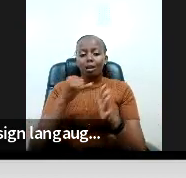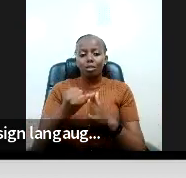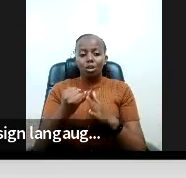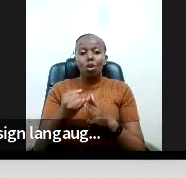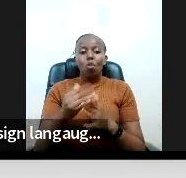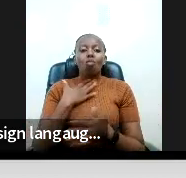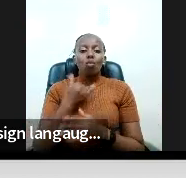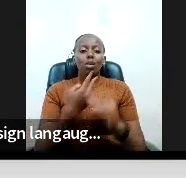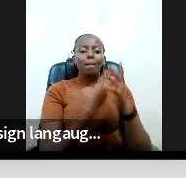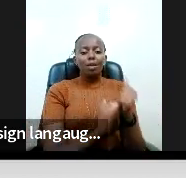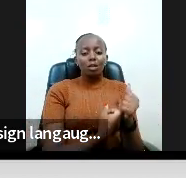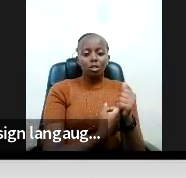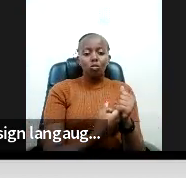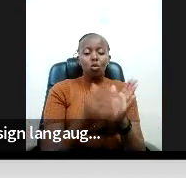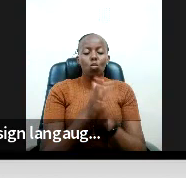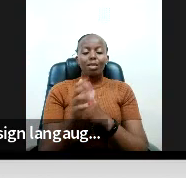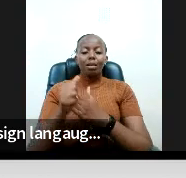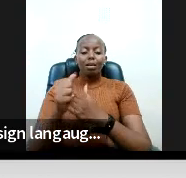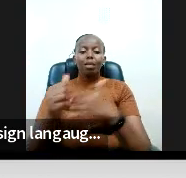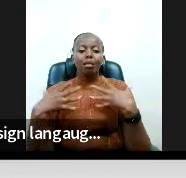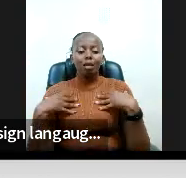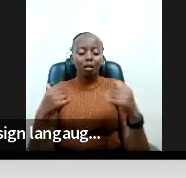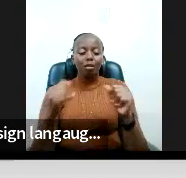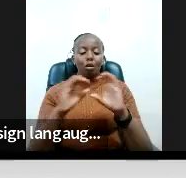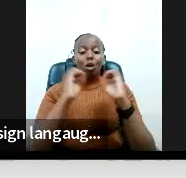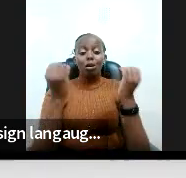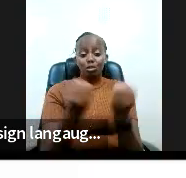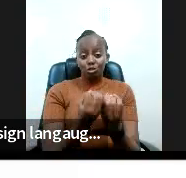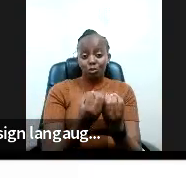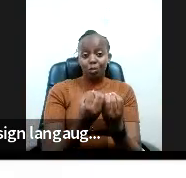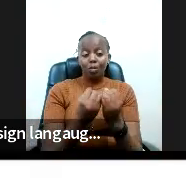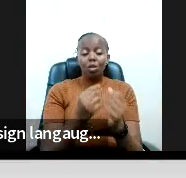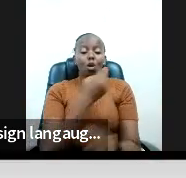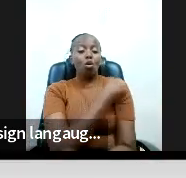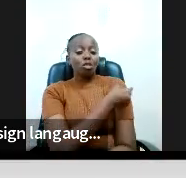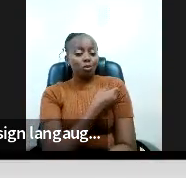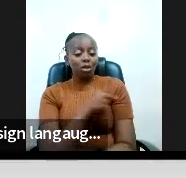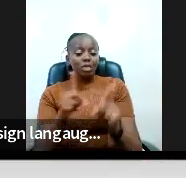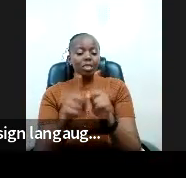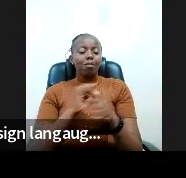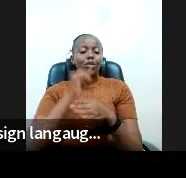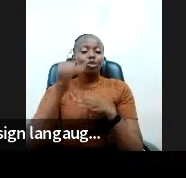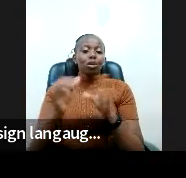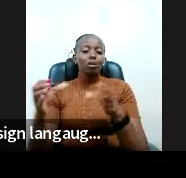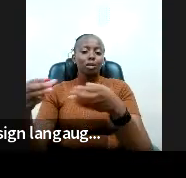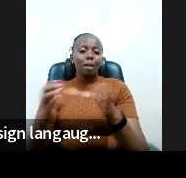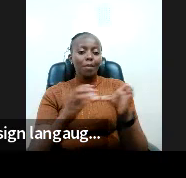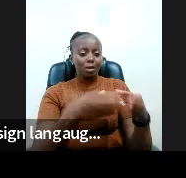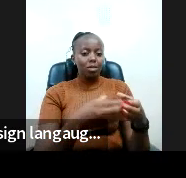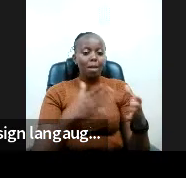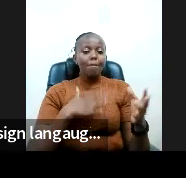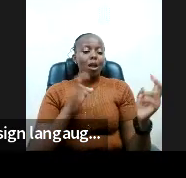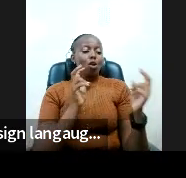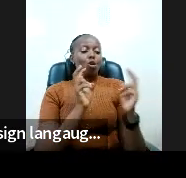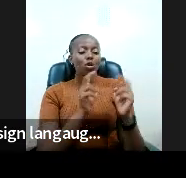seeking partnerships with leading health organizations, hospitals, and insurance companies. These are my contacts.